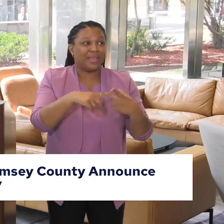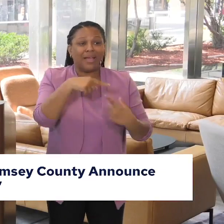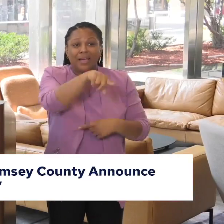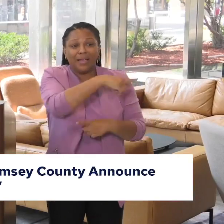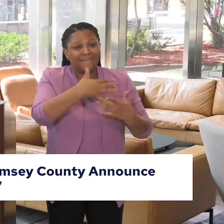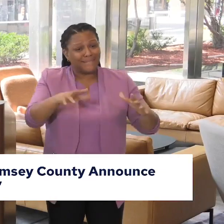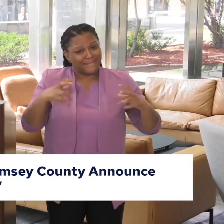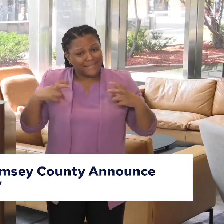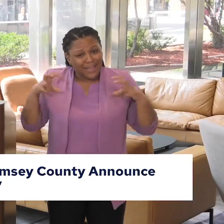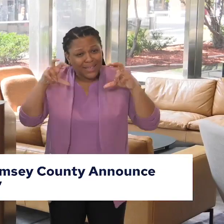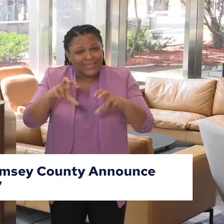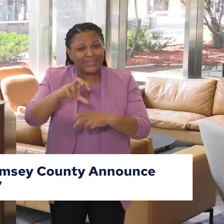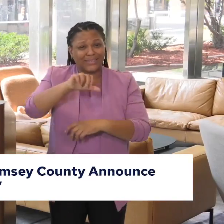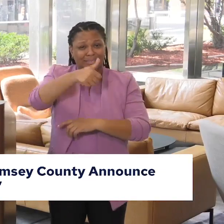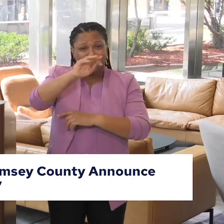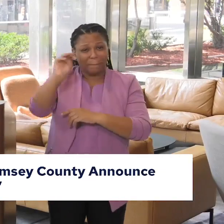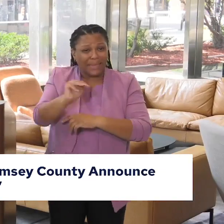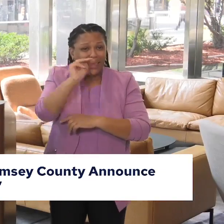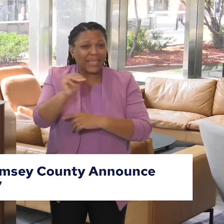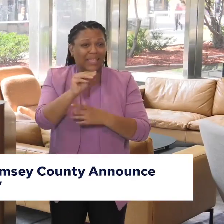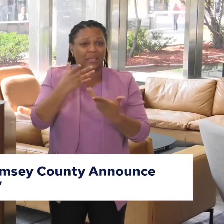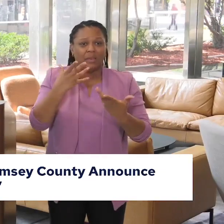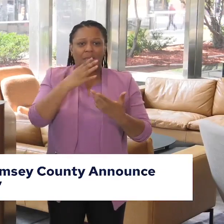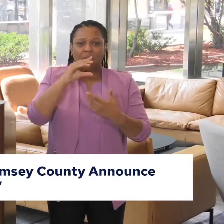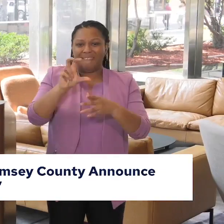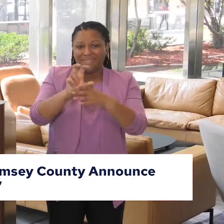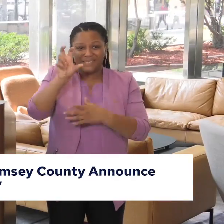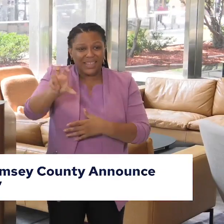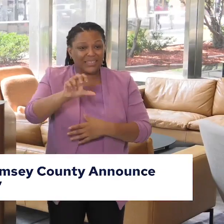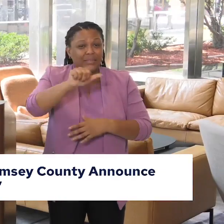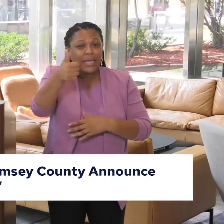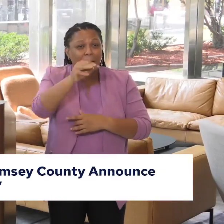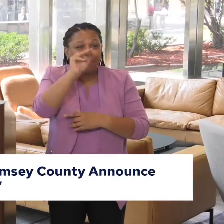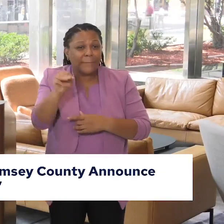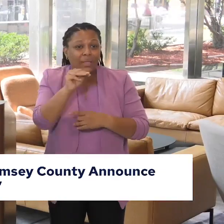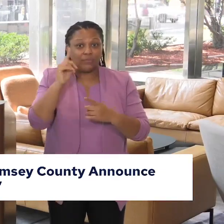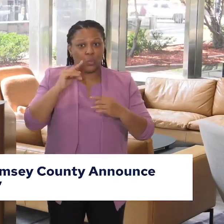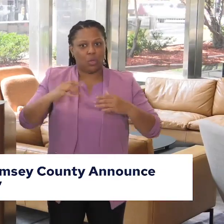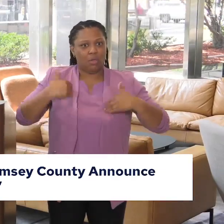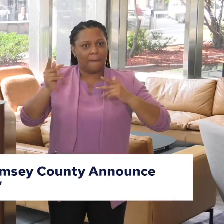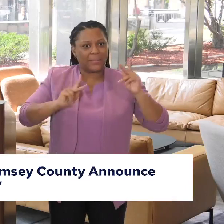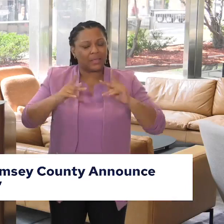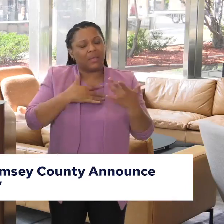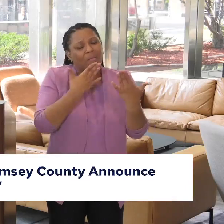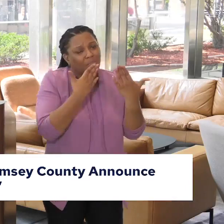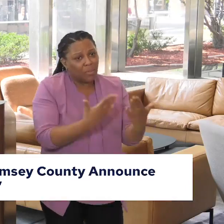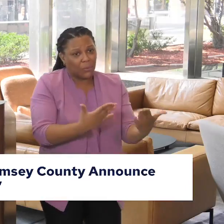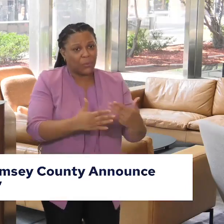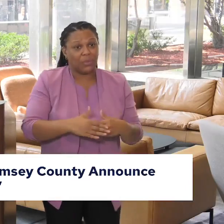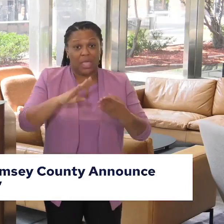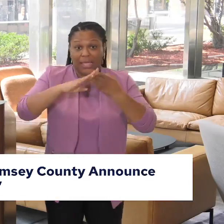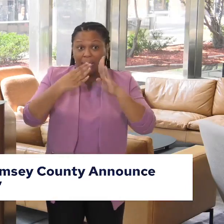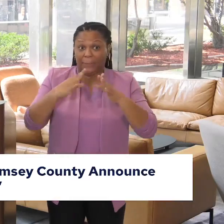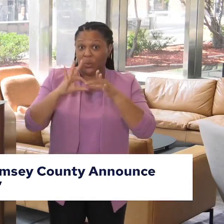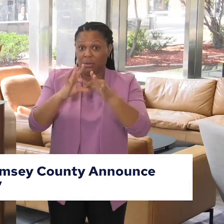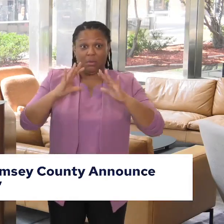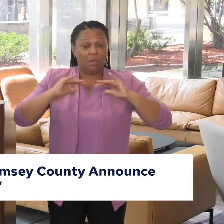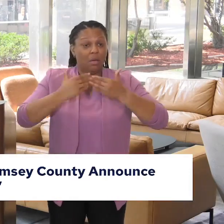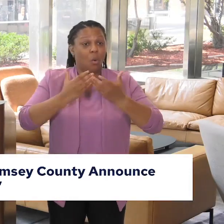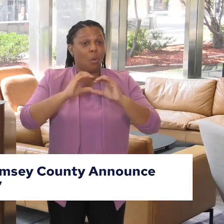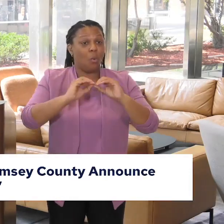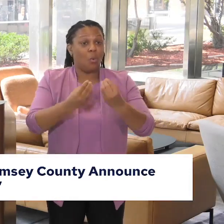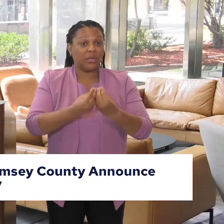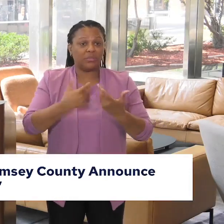into the community and into our youth. Thank you for that. As community-based organization, I commit to you